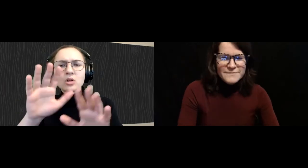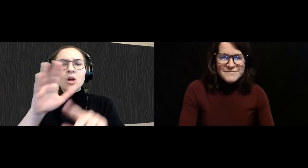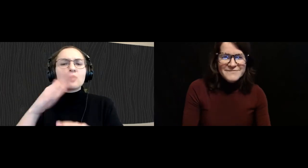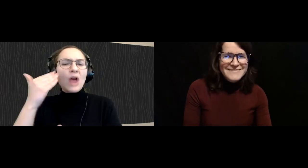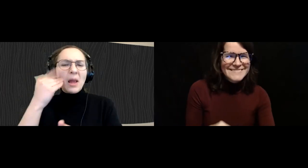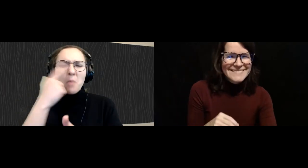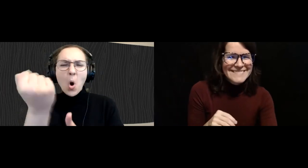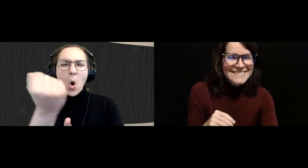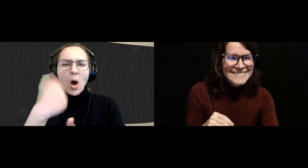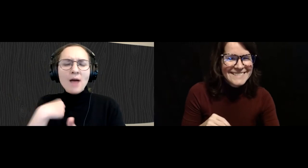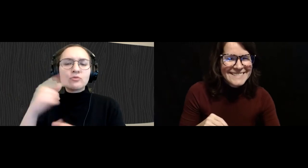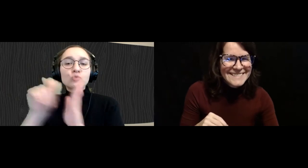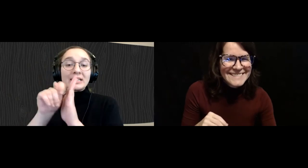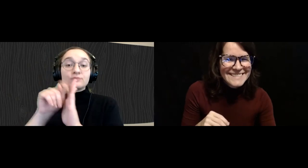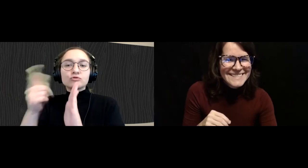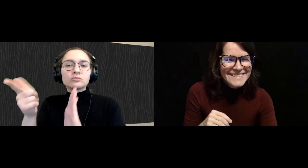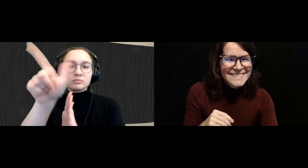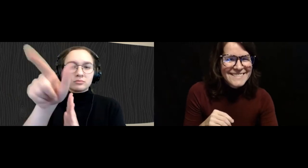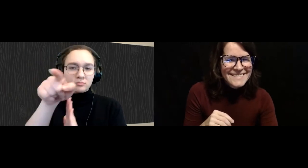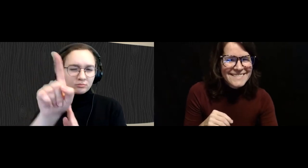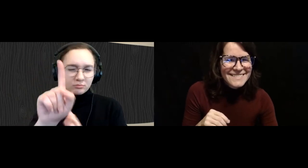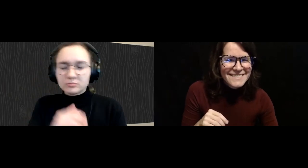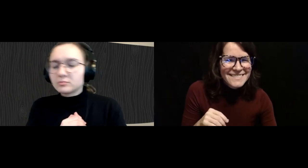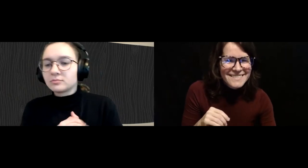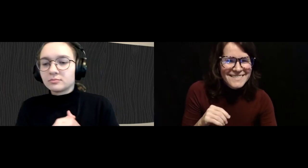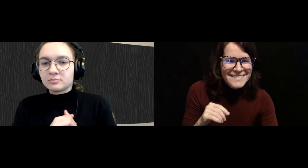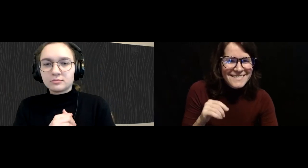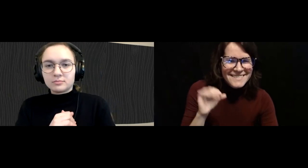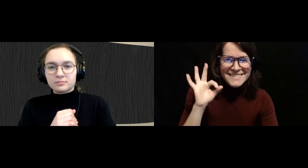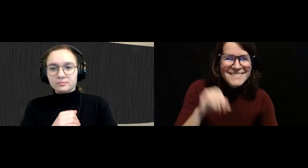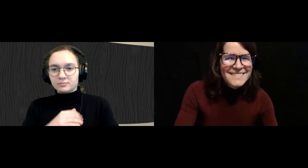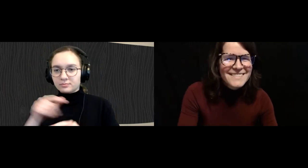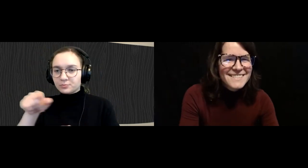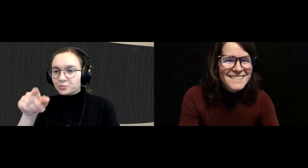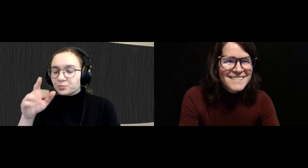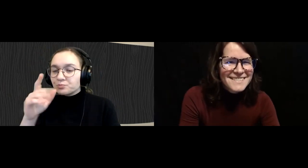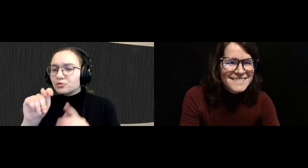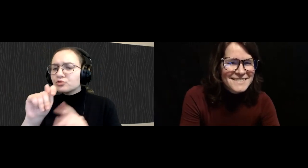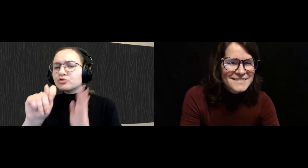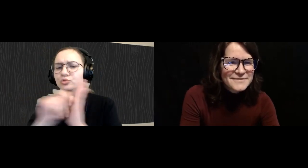daughter. Mm-hmm. Brenda, could you hold on a minute? Tracy wants to say something.